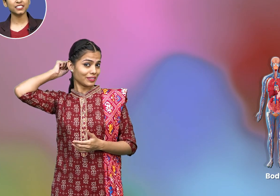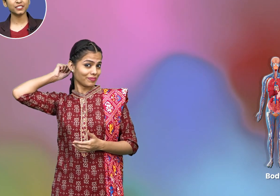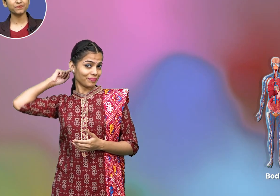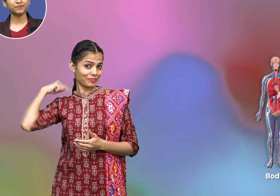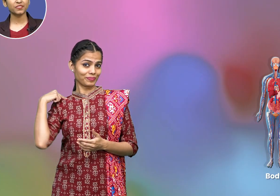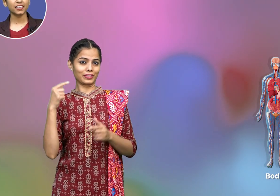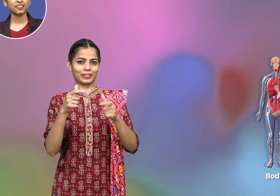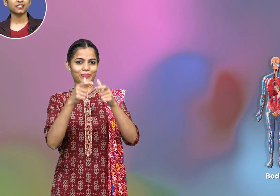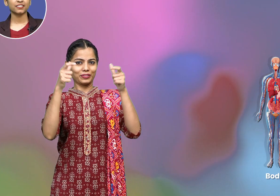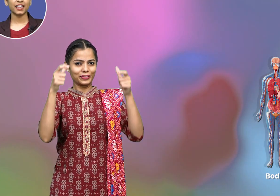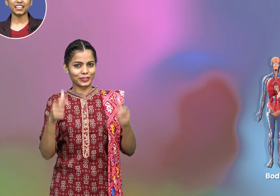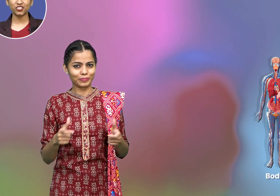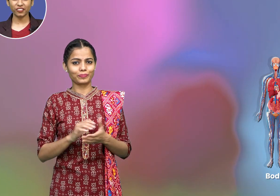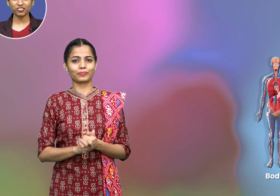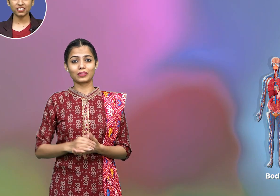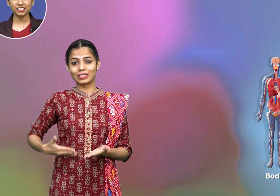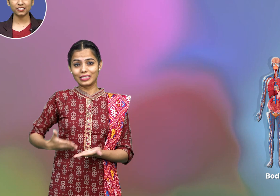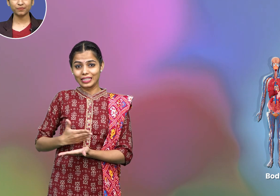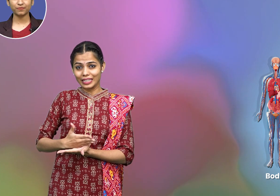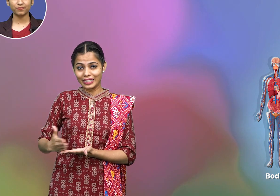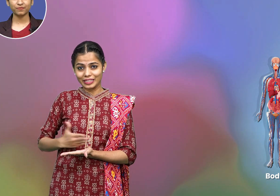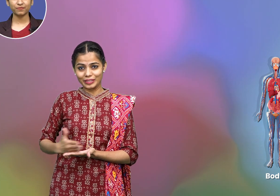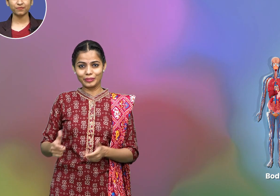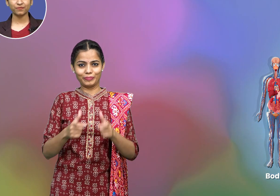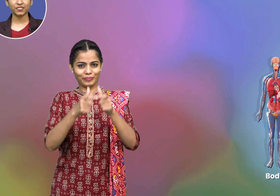nervous system, excretory system,